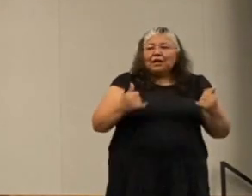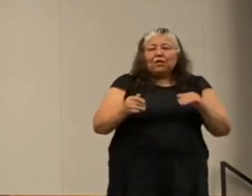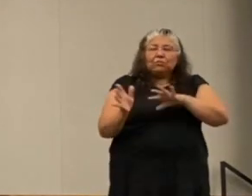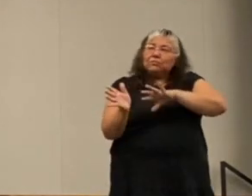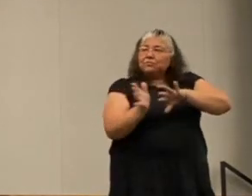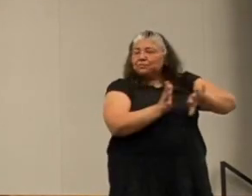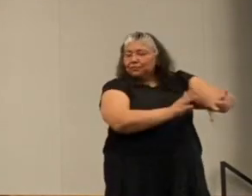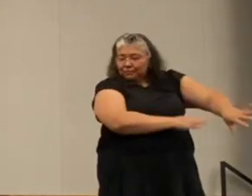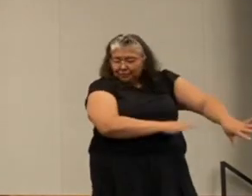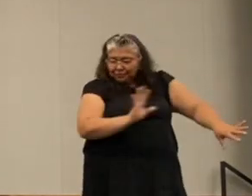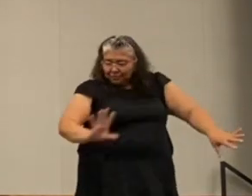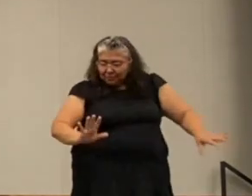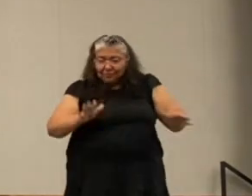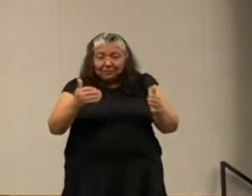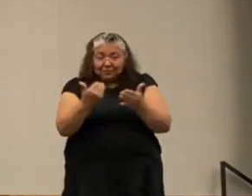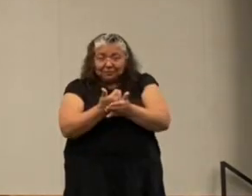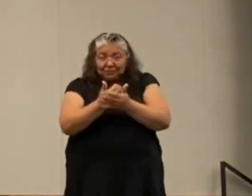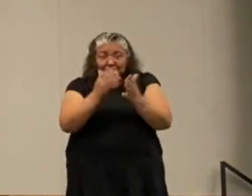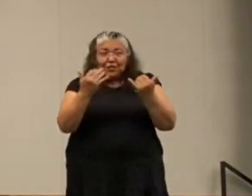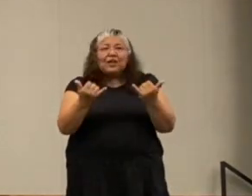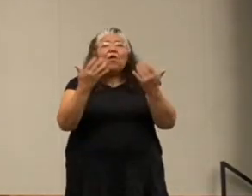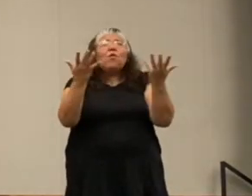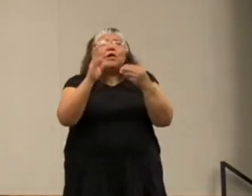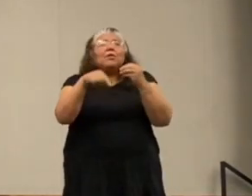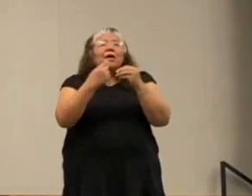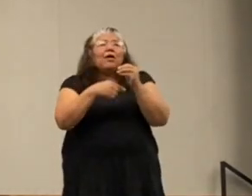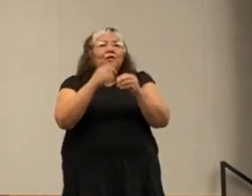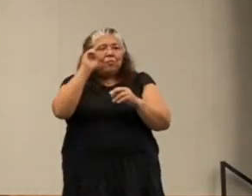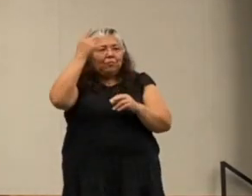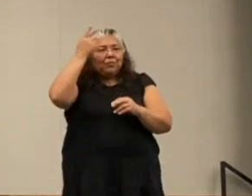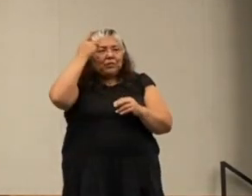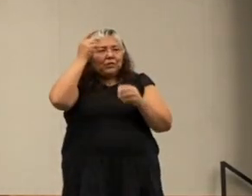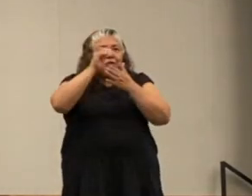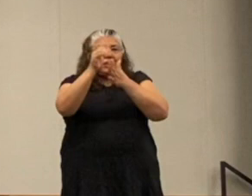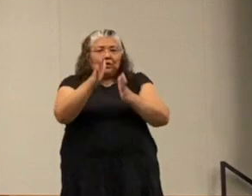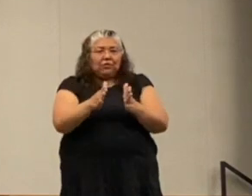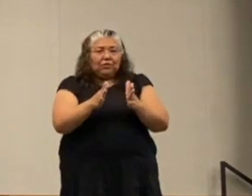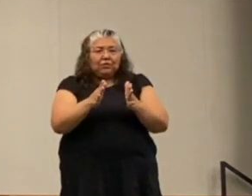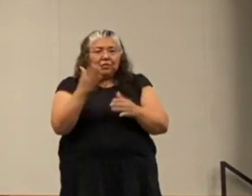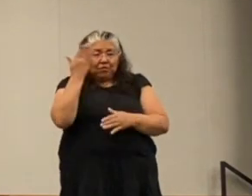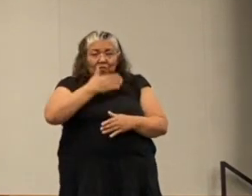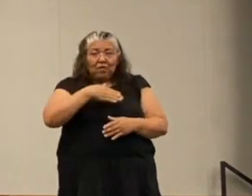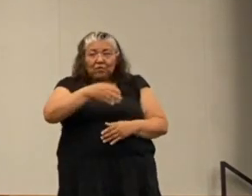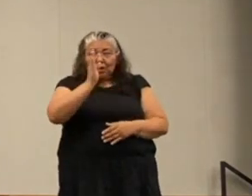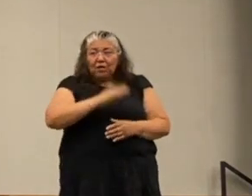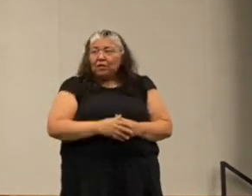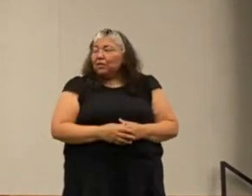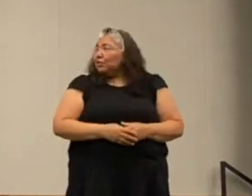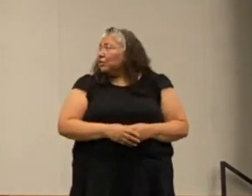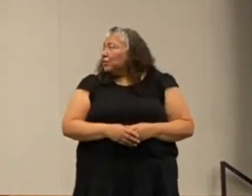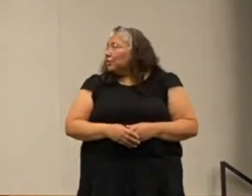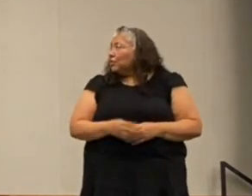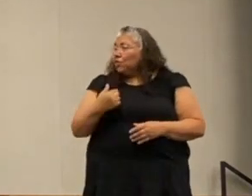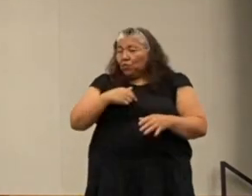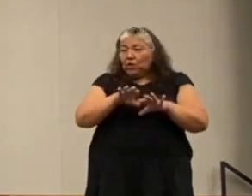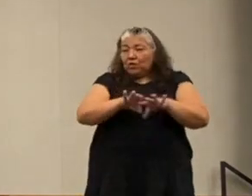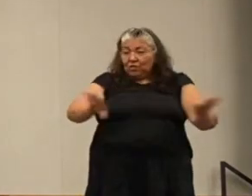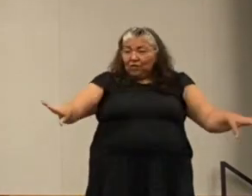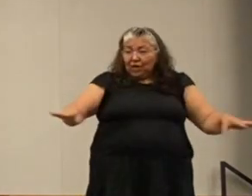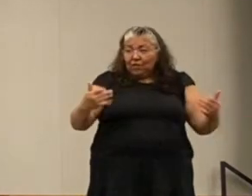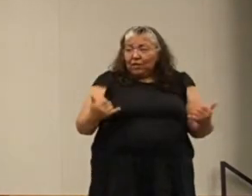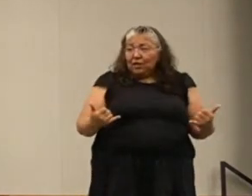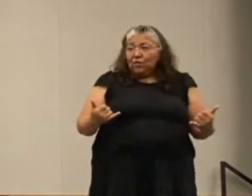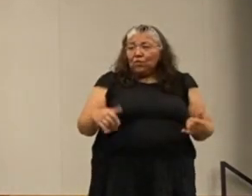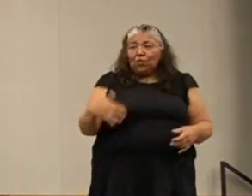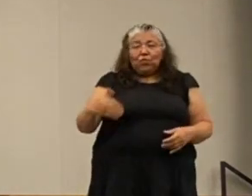that soapbox, okay? What about political leaders? Can they become your false god? Aren't we just divided right now?